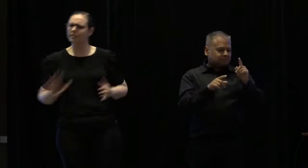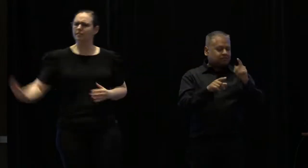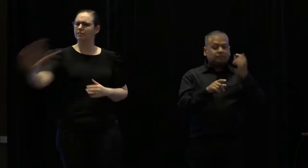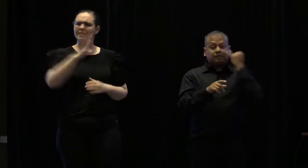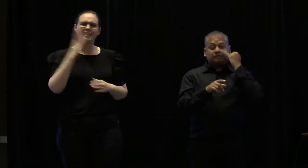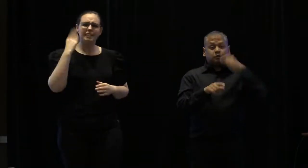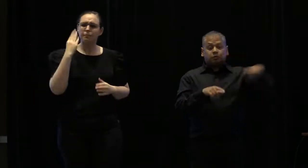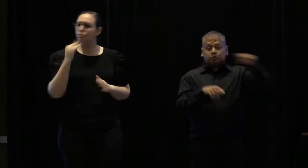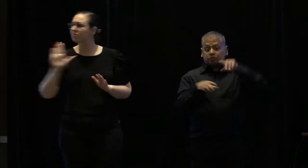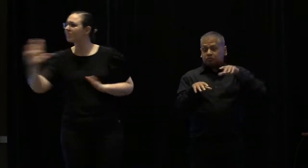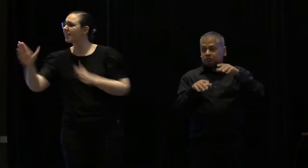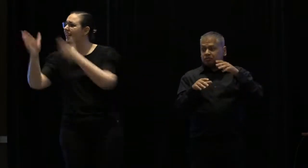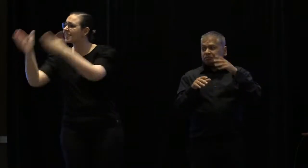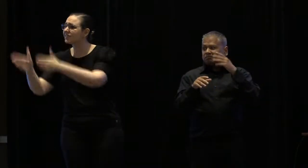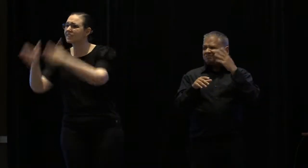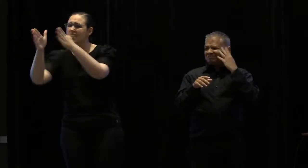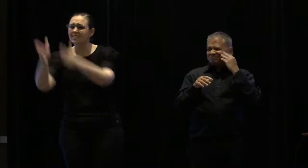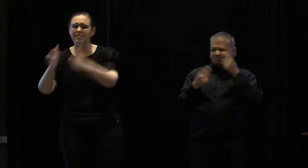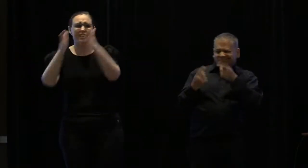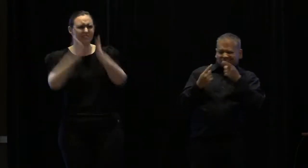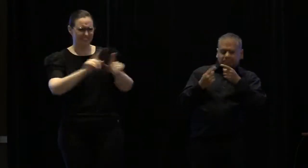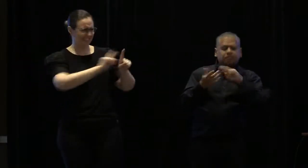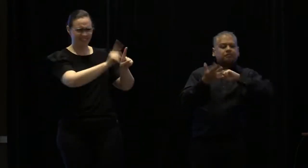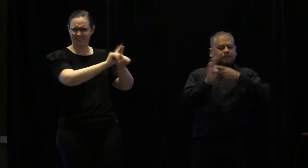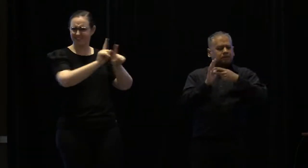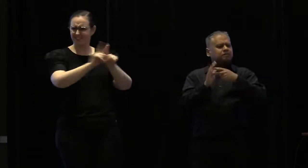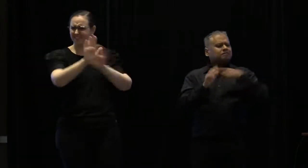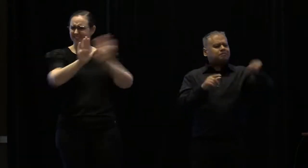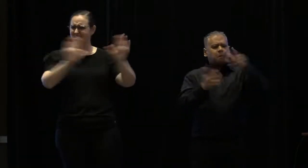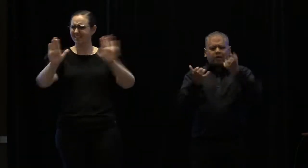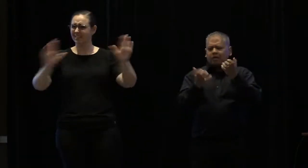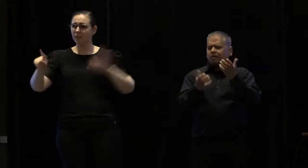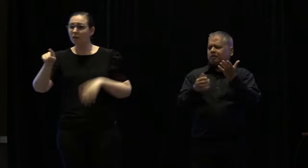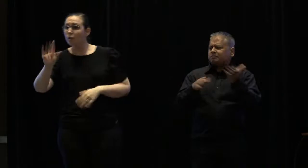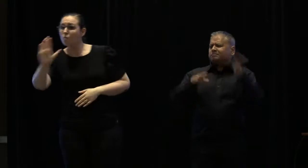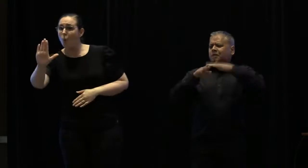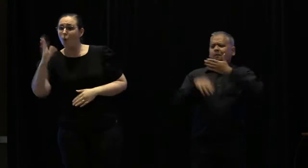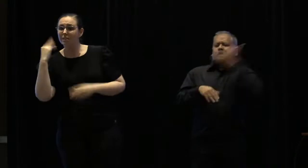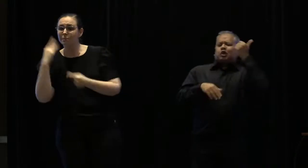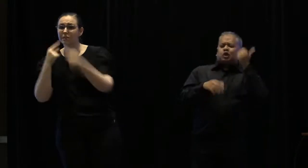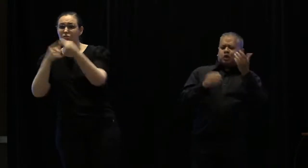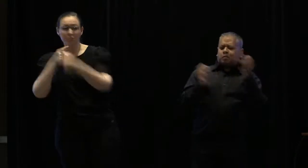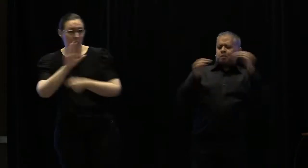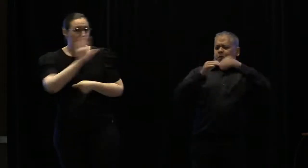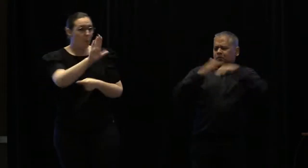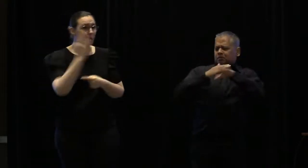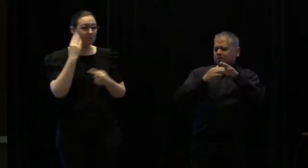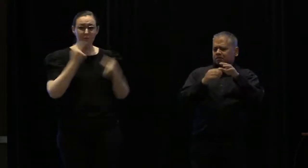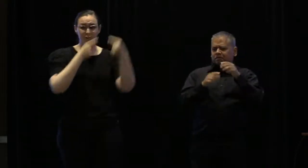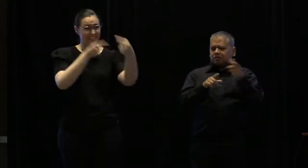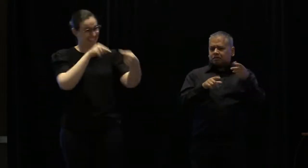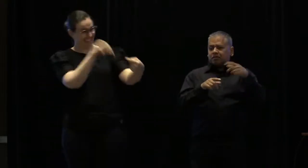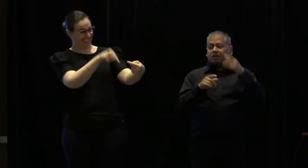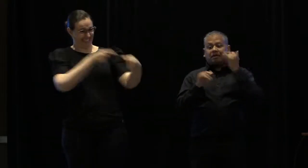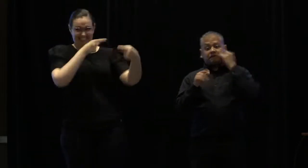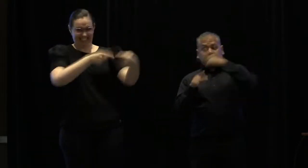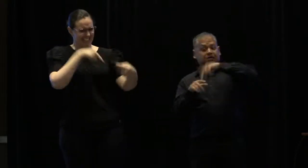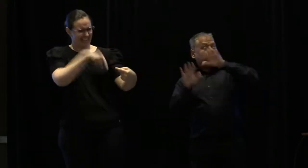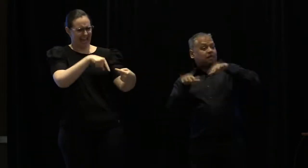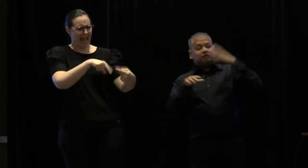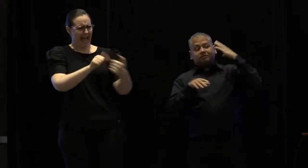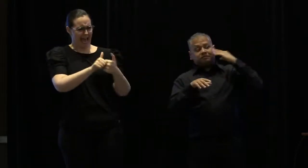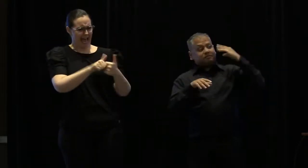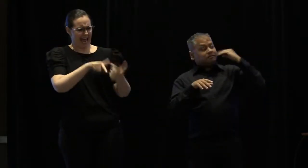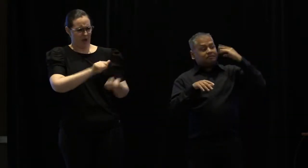Each person has a different experience and has different needs, and that experience of my own enables me to advocate better for other people to